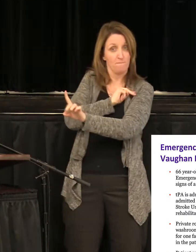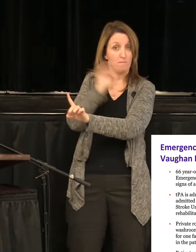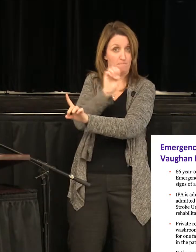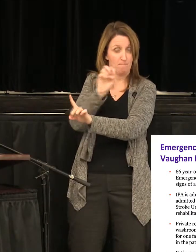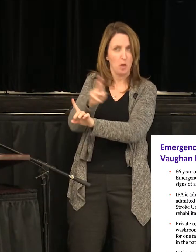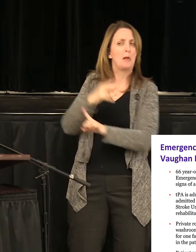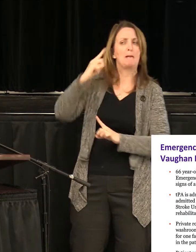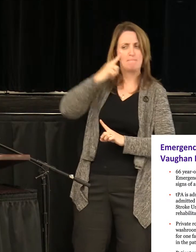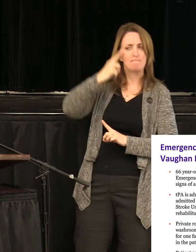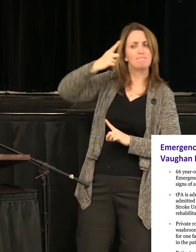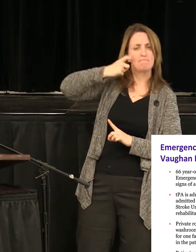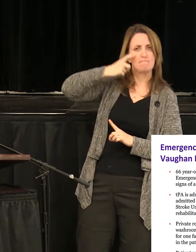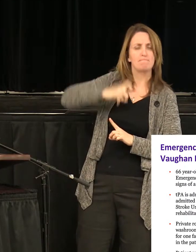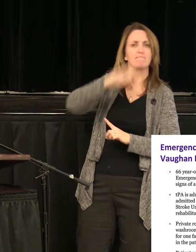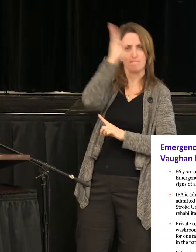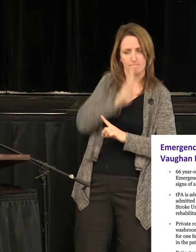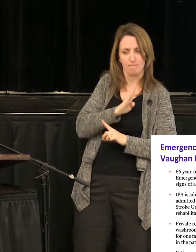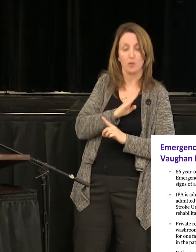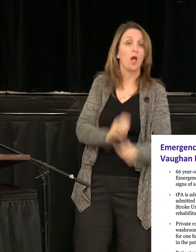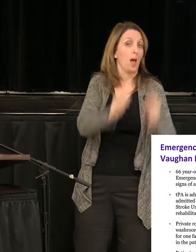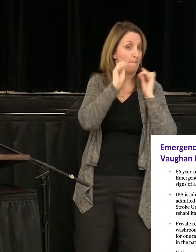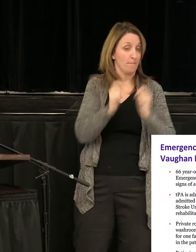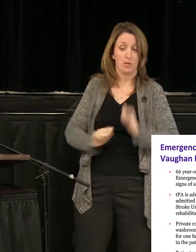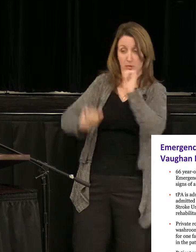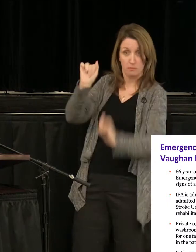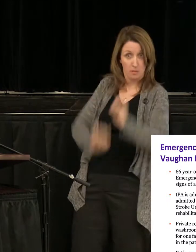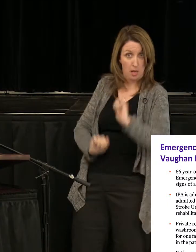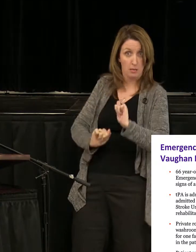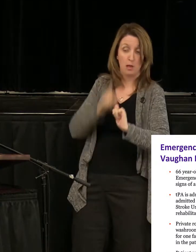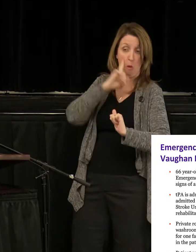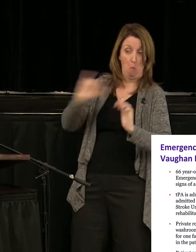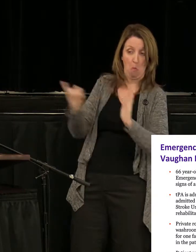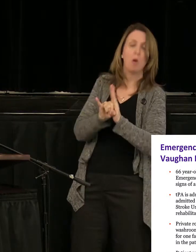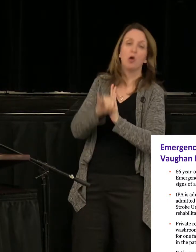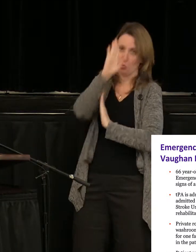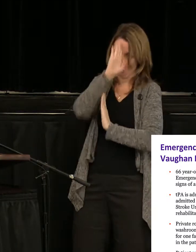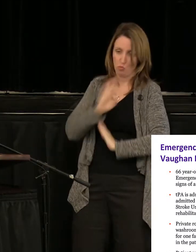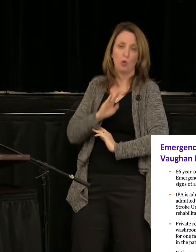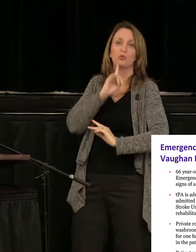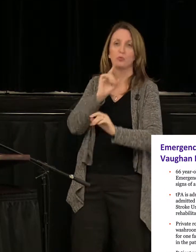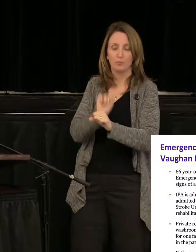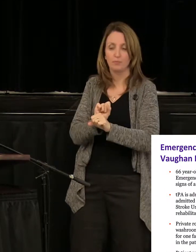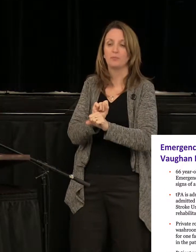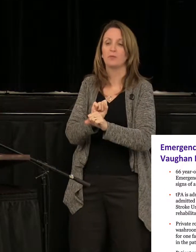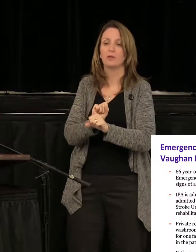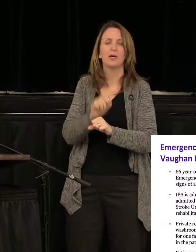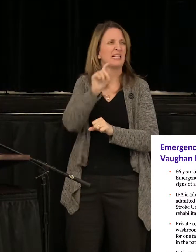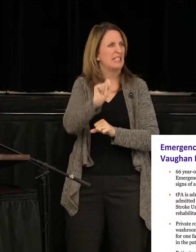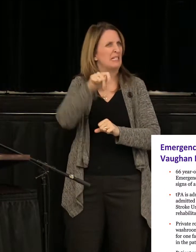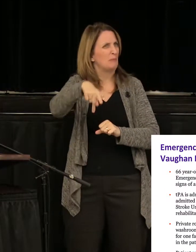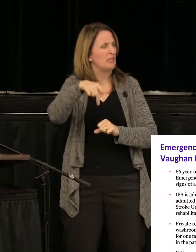signs of a stroke. And she's immediately assessed, and the diagnosis that she is having a stroke, and TPA, which is a